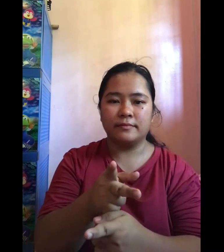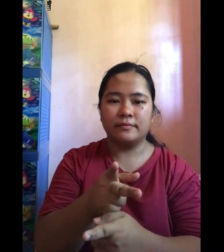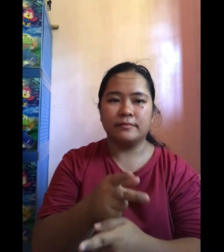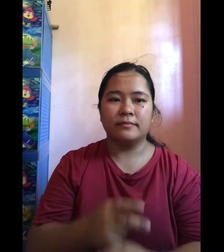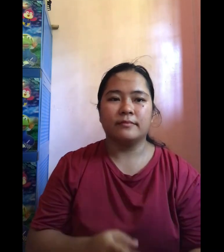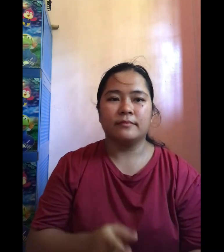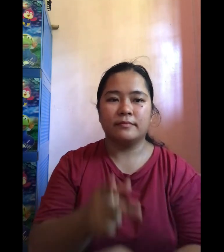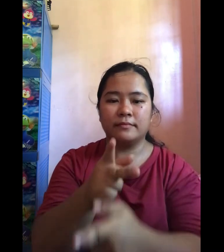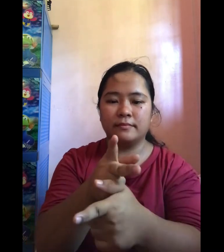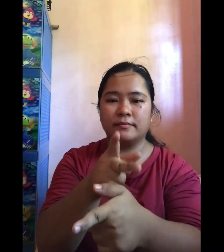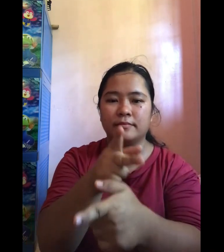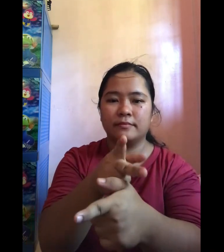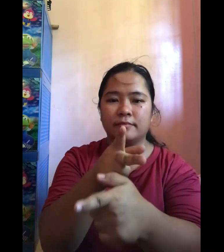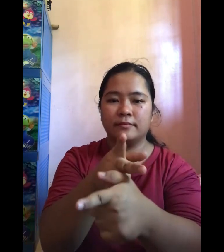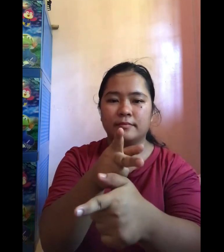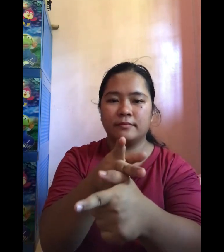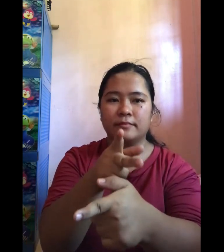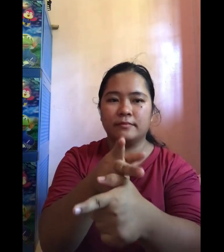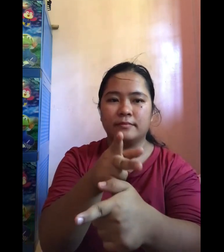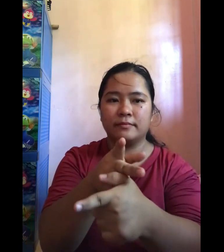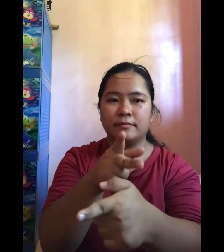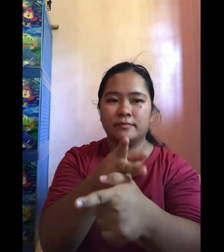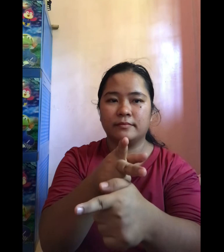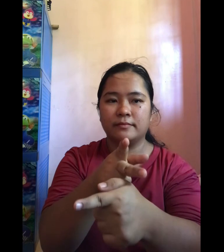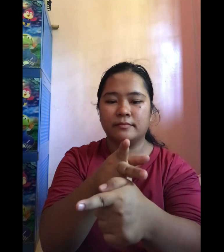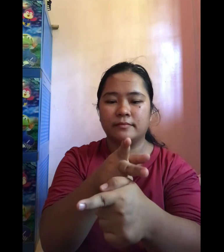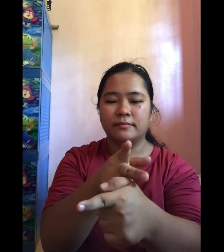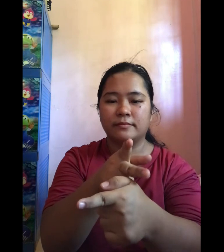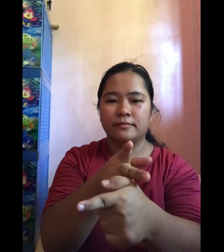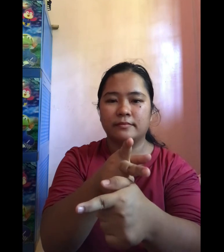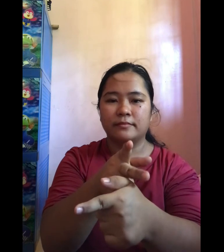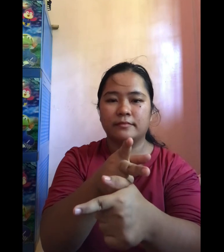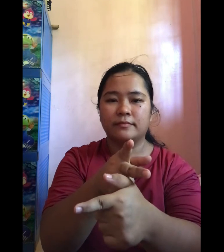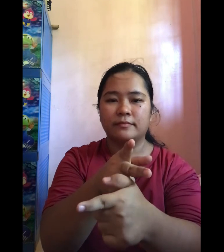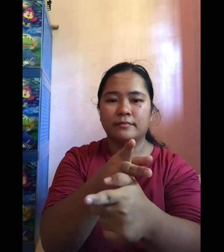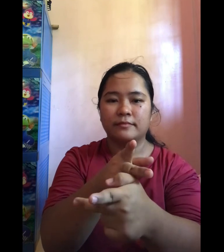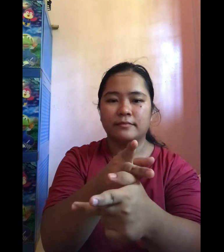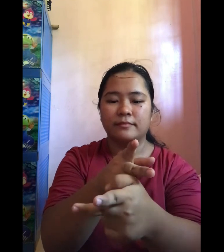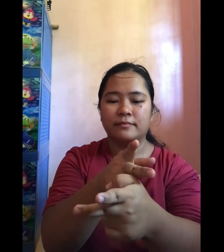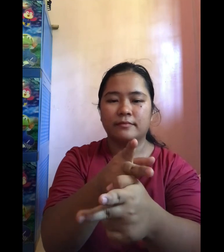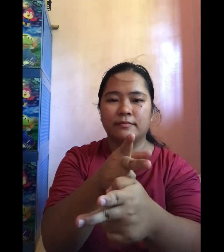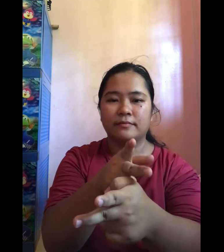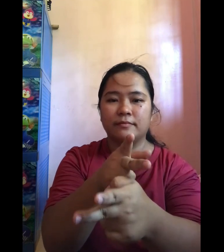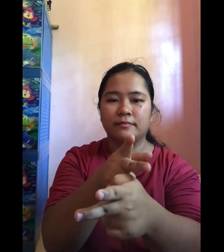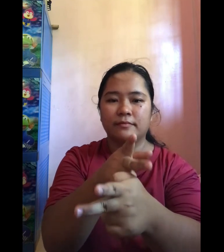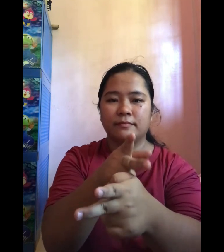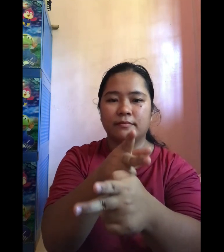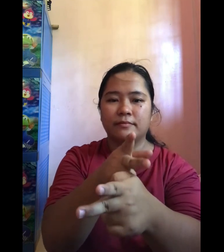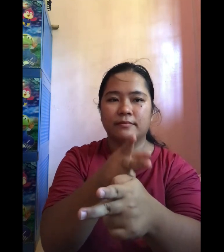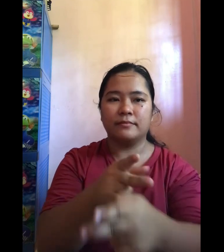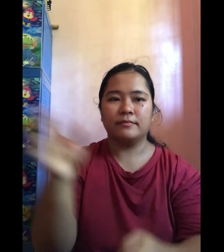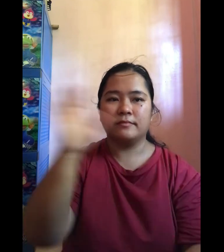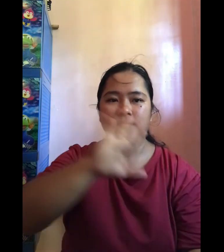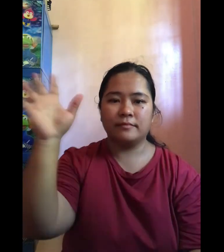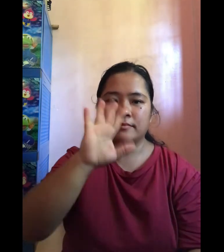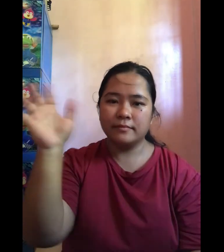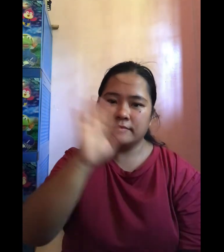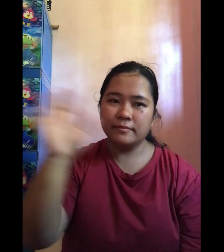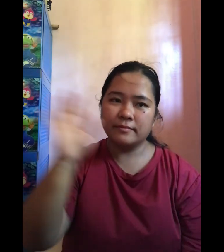that is you do the letter K and you just kind of hit right here. This means take care. So you once again, you have like goodbye or